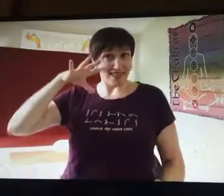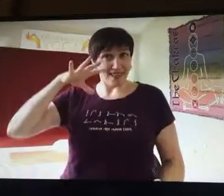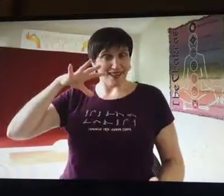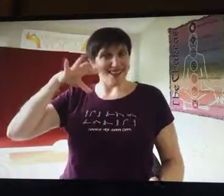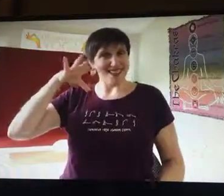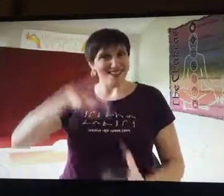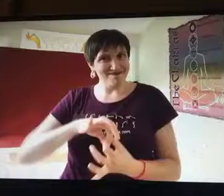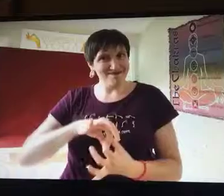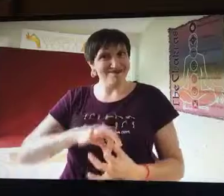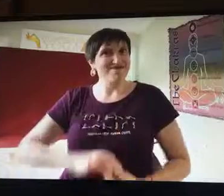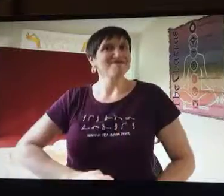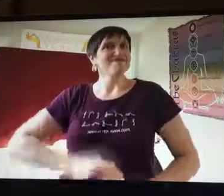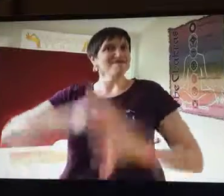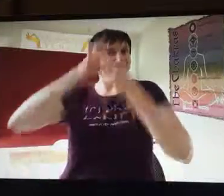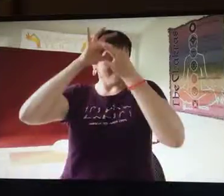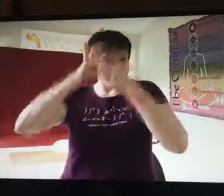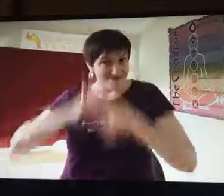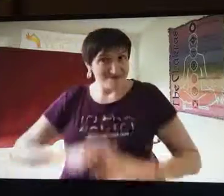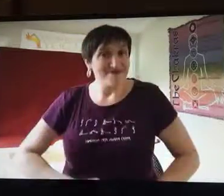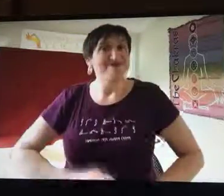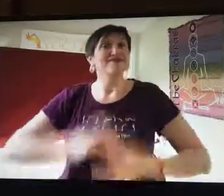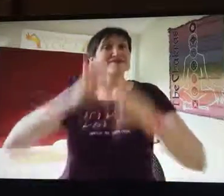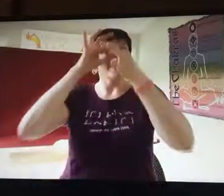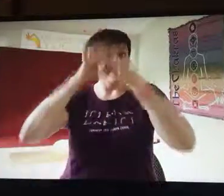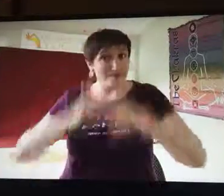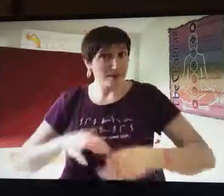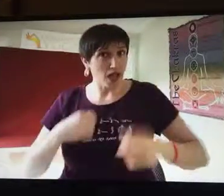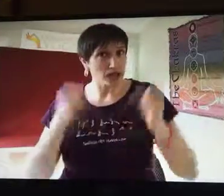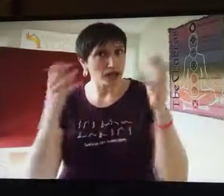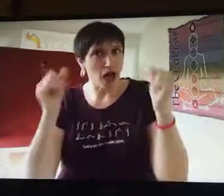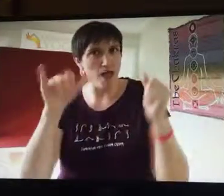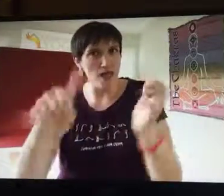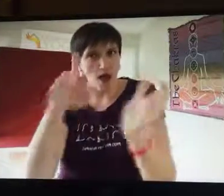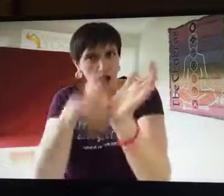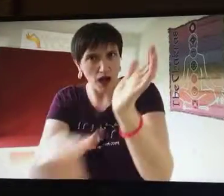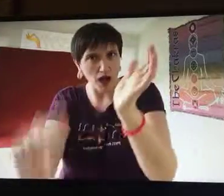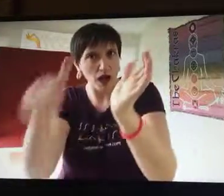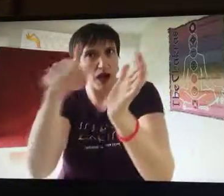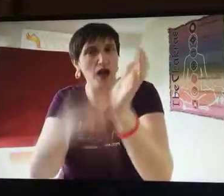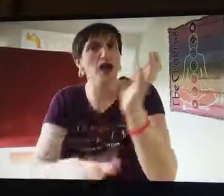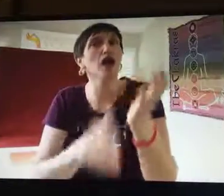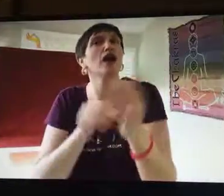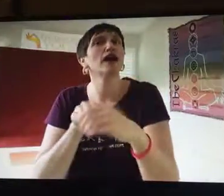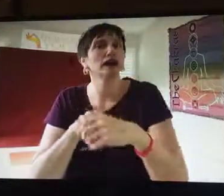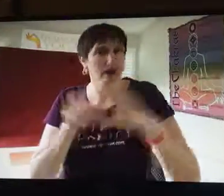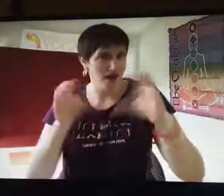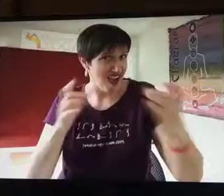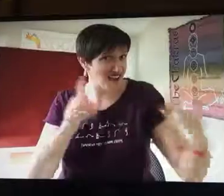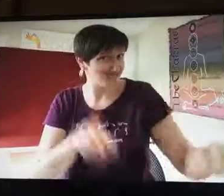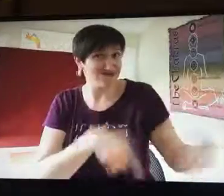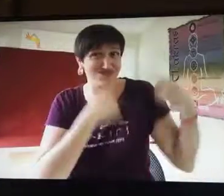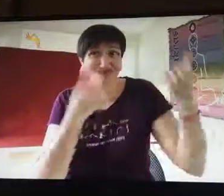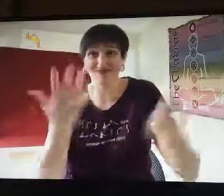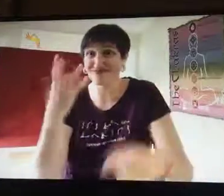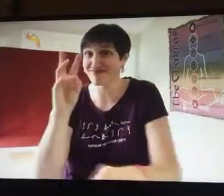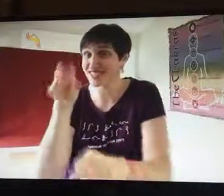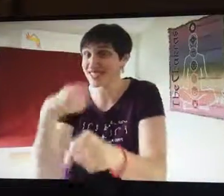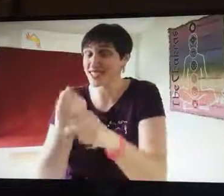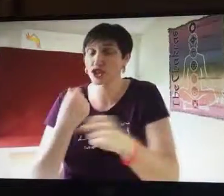So that disconnect becomes connected. So we signed that so many times.